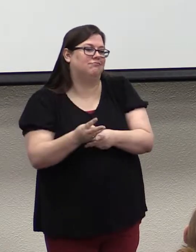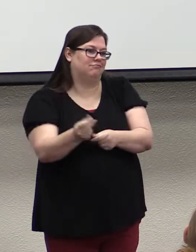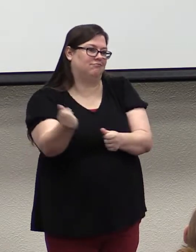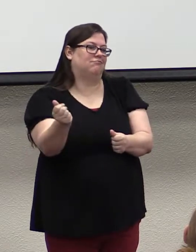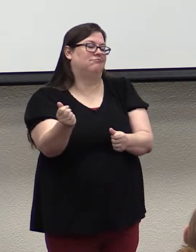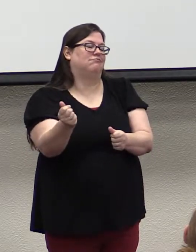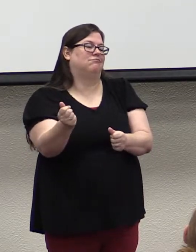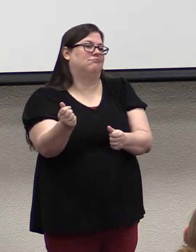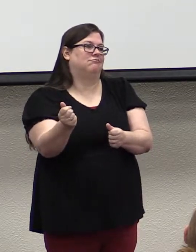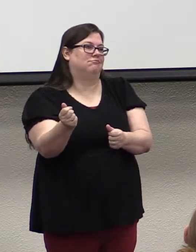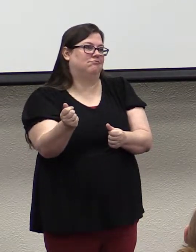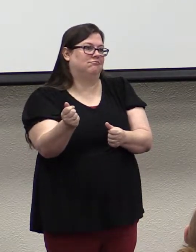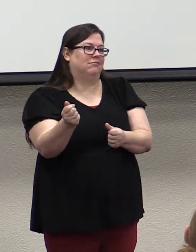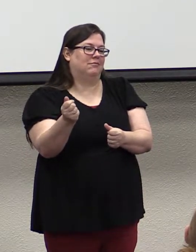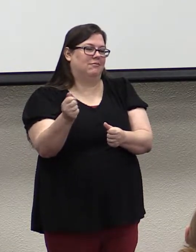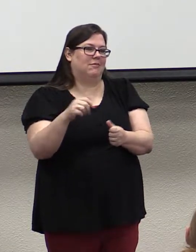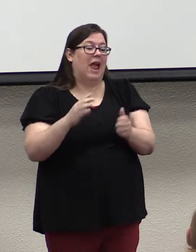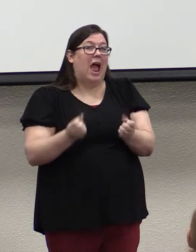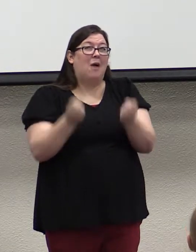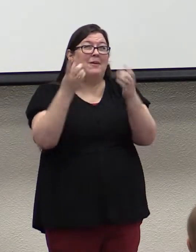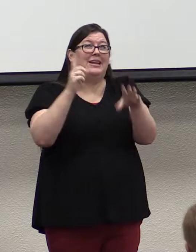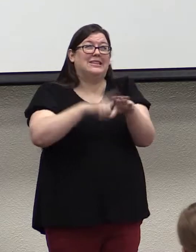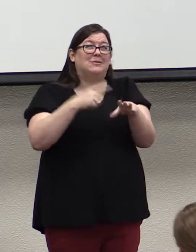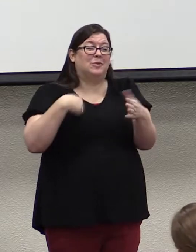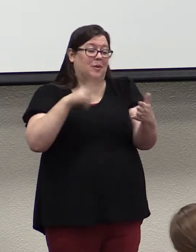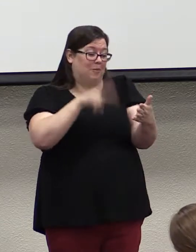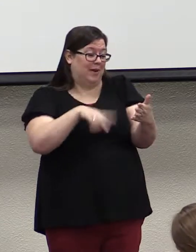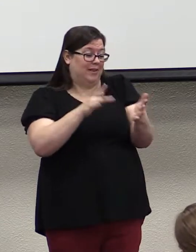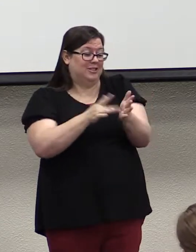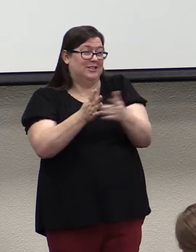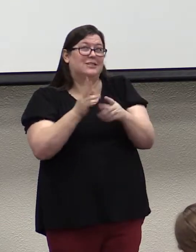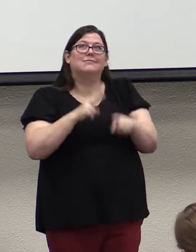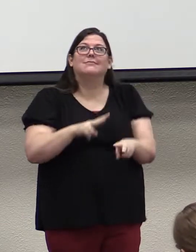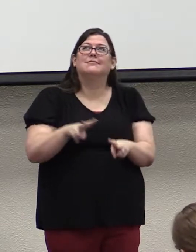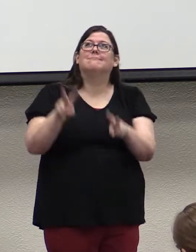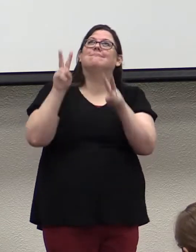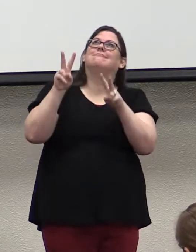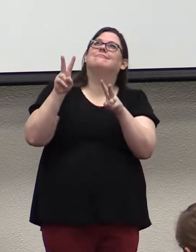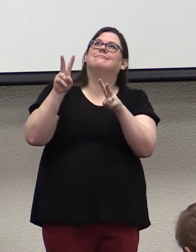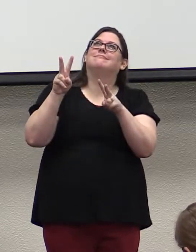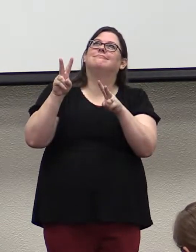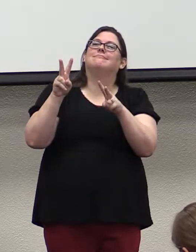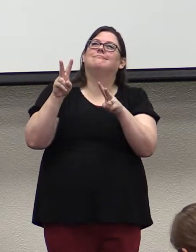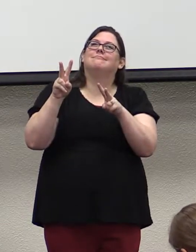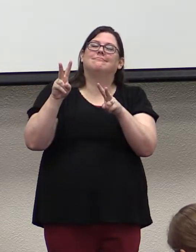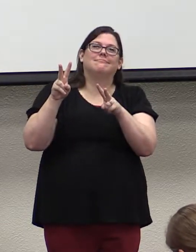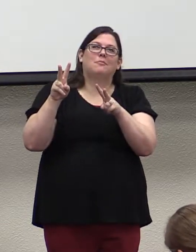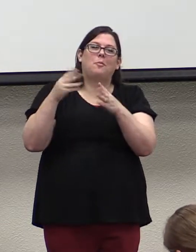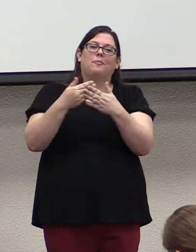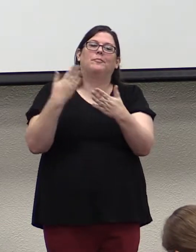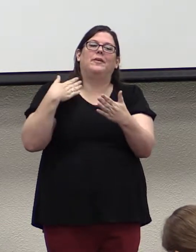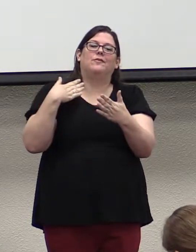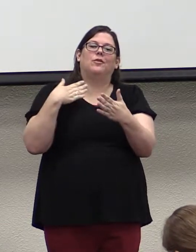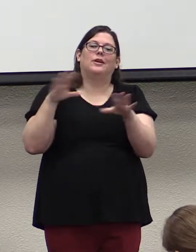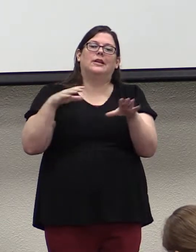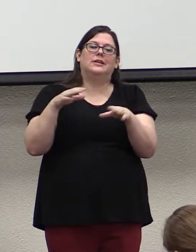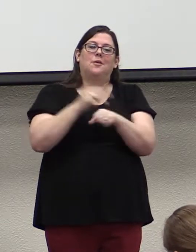How many times do we read that Jesus looked up before he performed some sort of miracle?